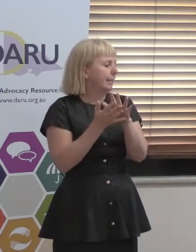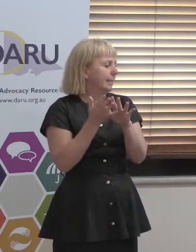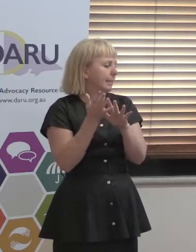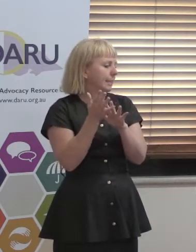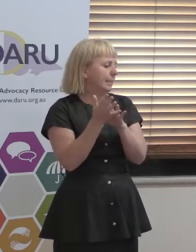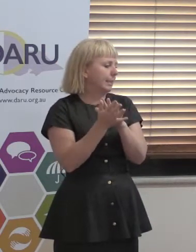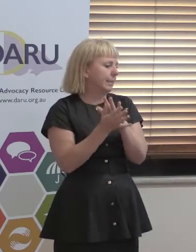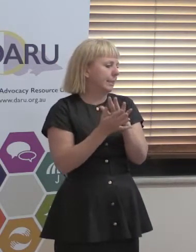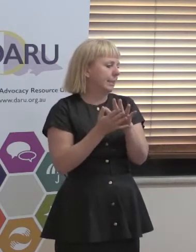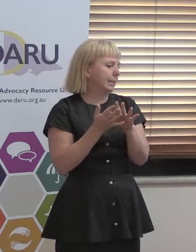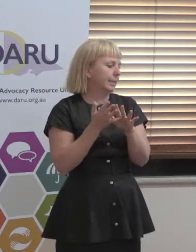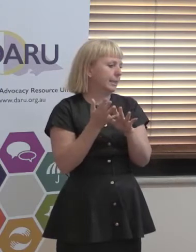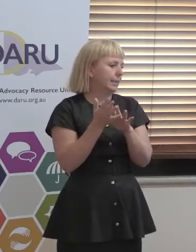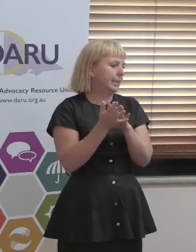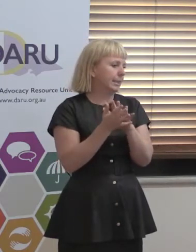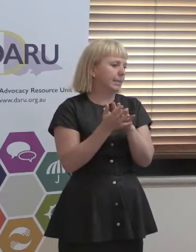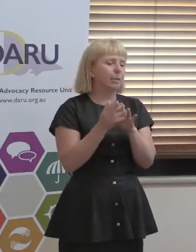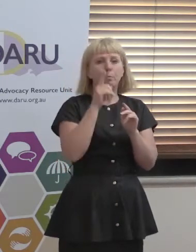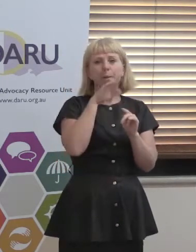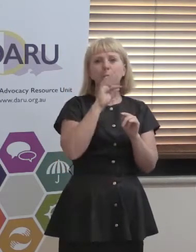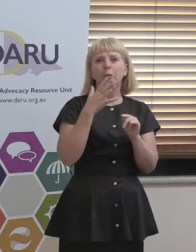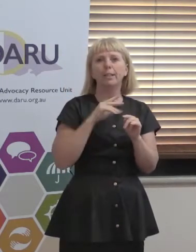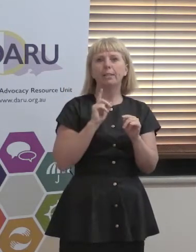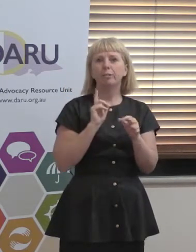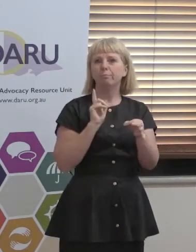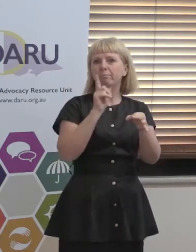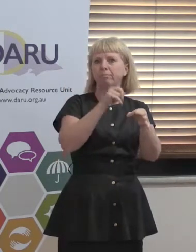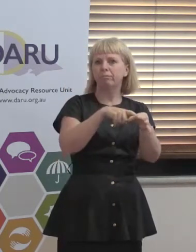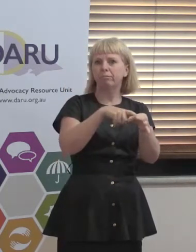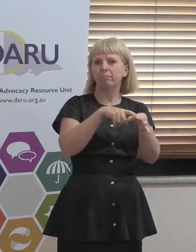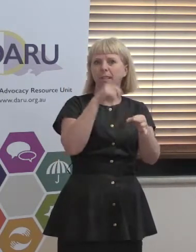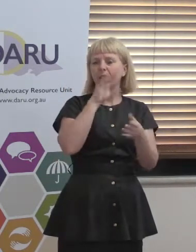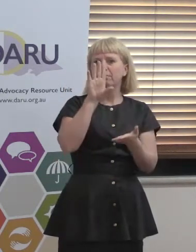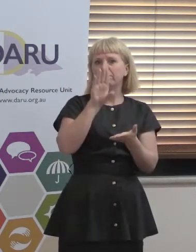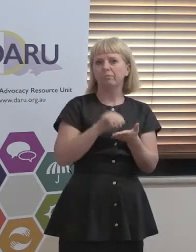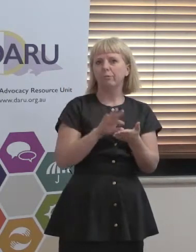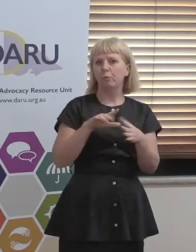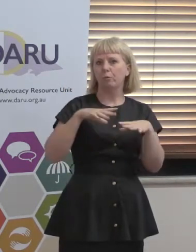require users to subscribe, so that's optional. But